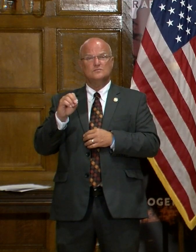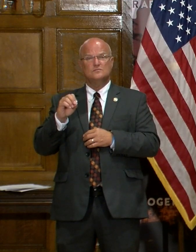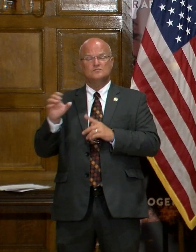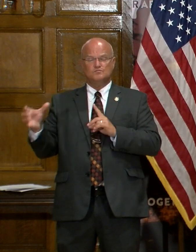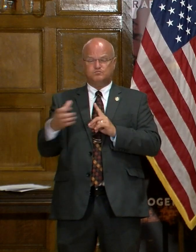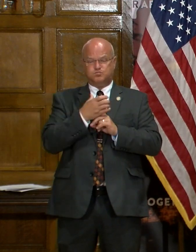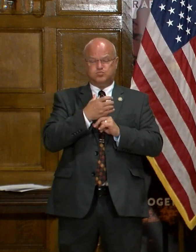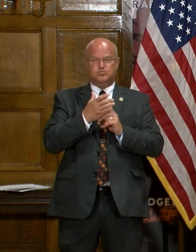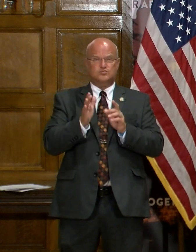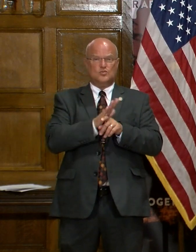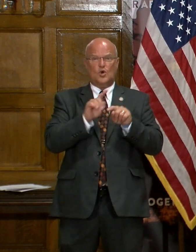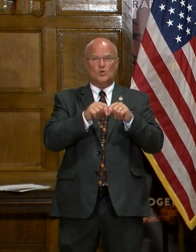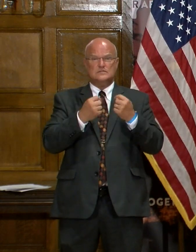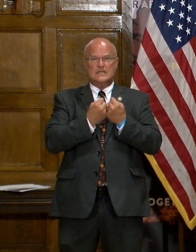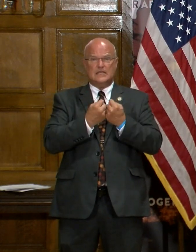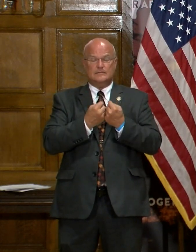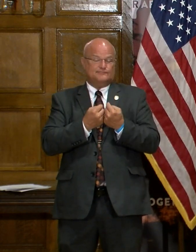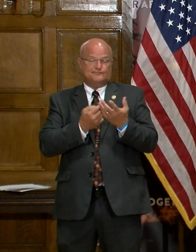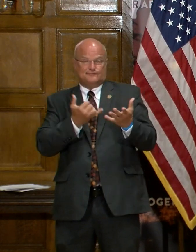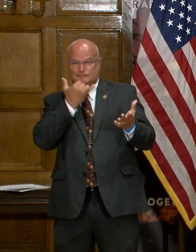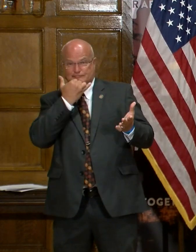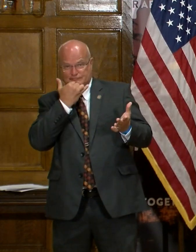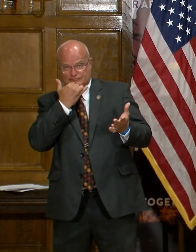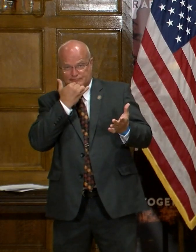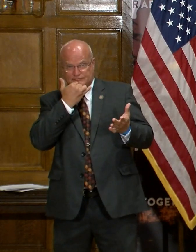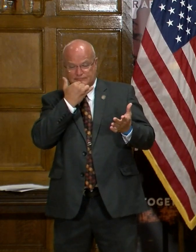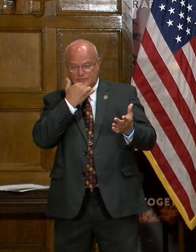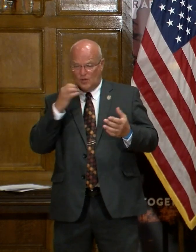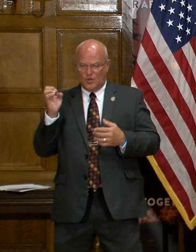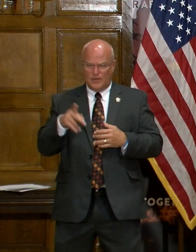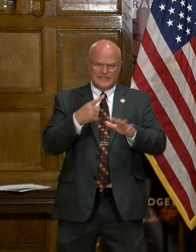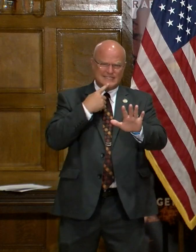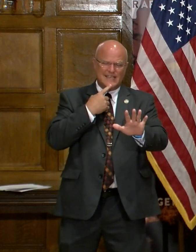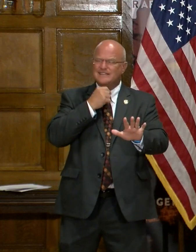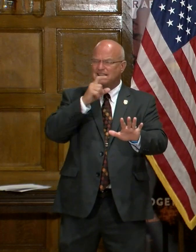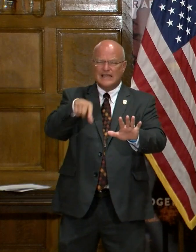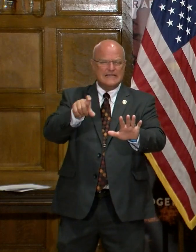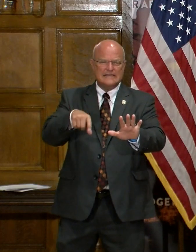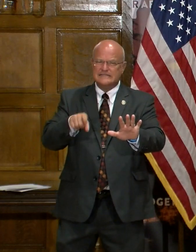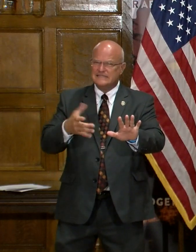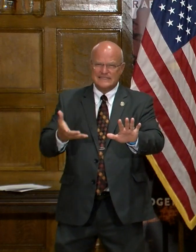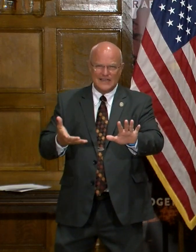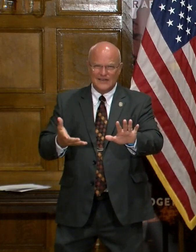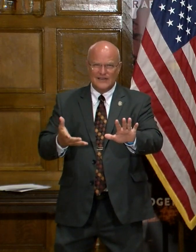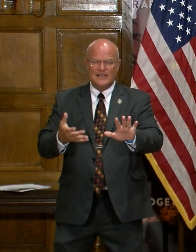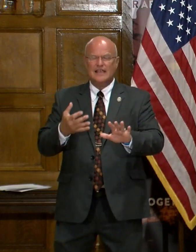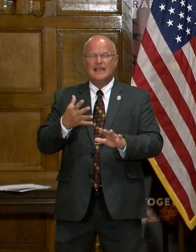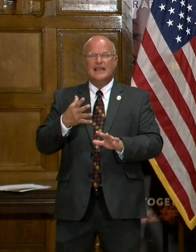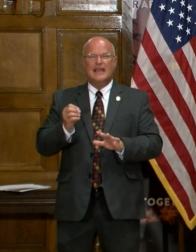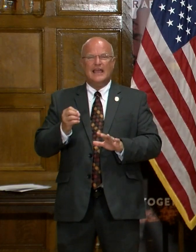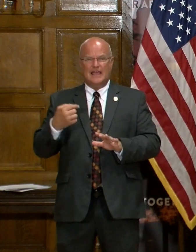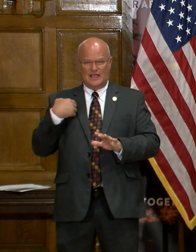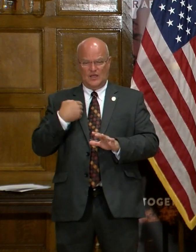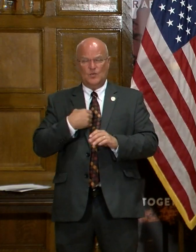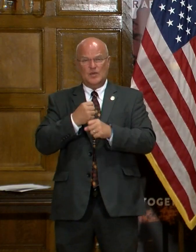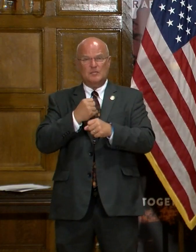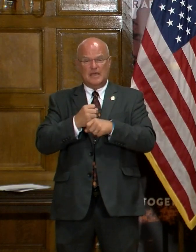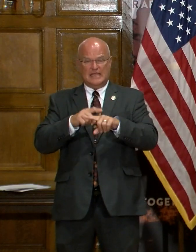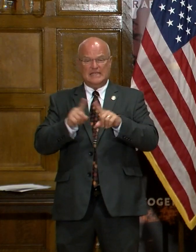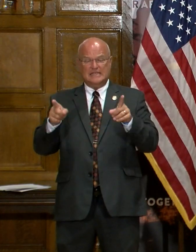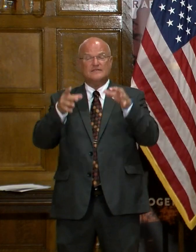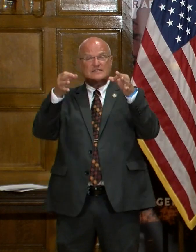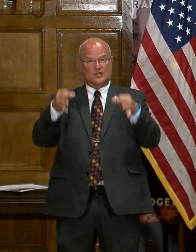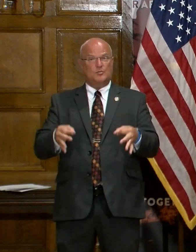quarantined the whole team. Well, that was an error, and so we went back and said that wasn't necessary, and we made a